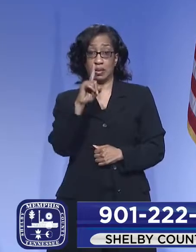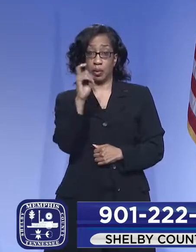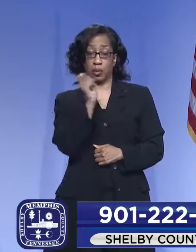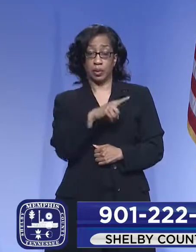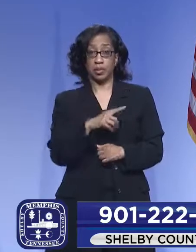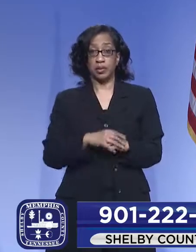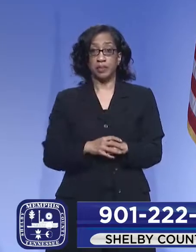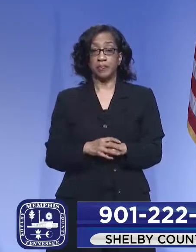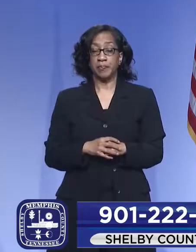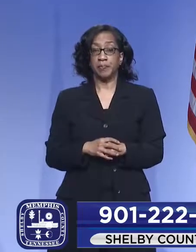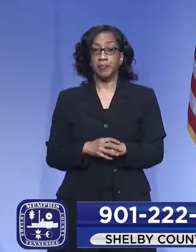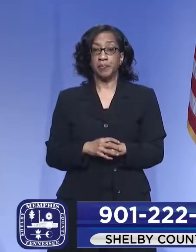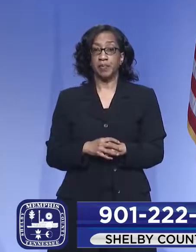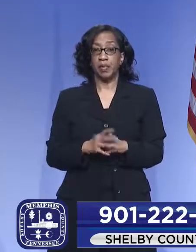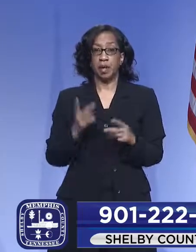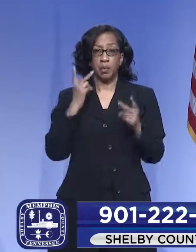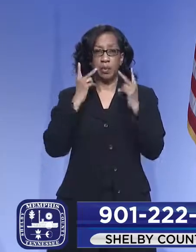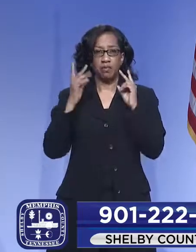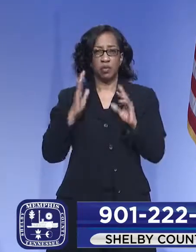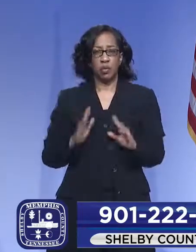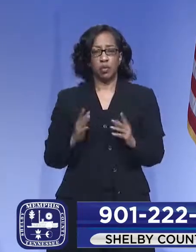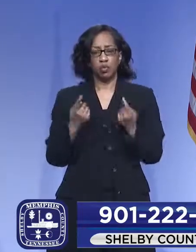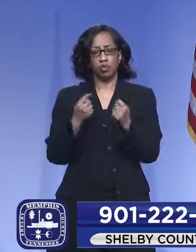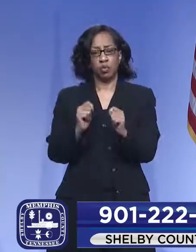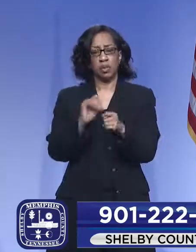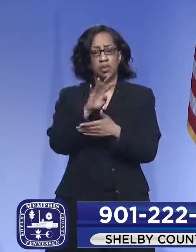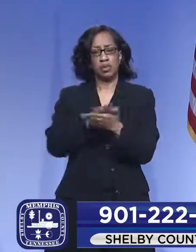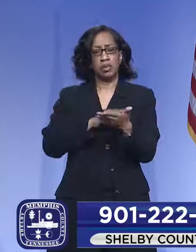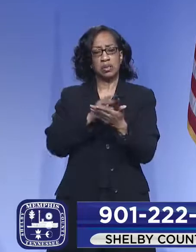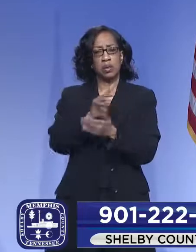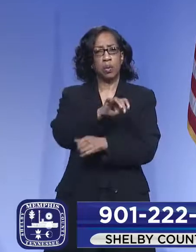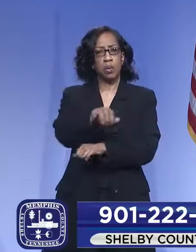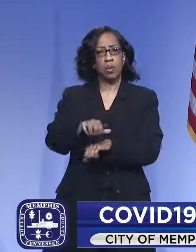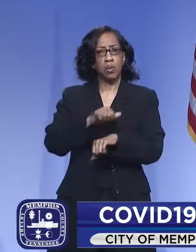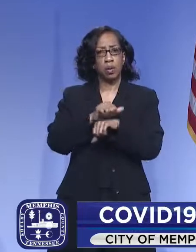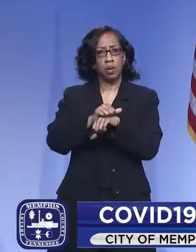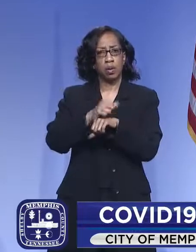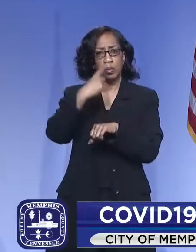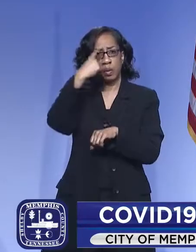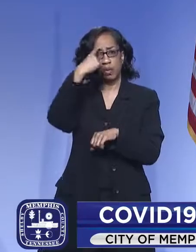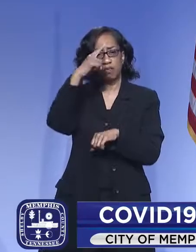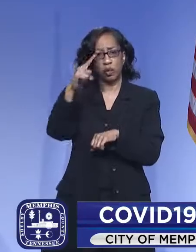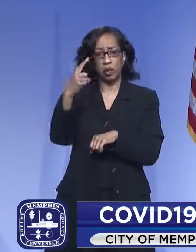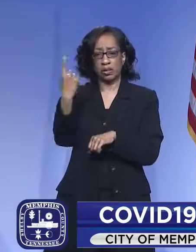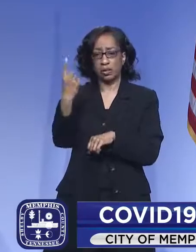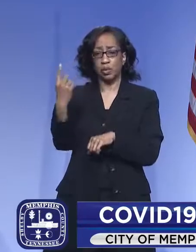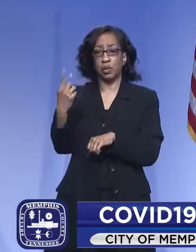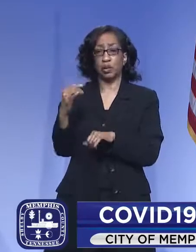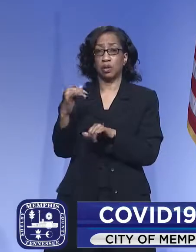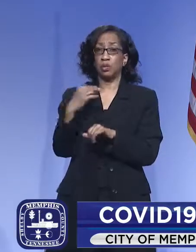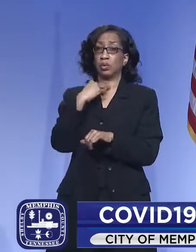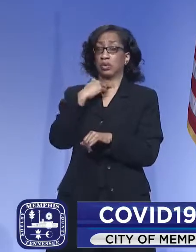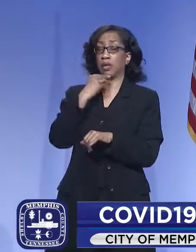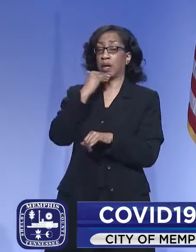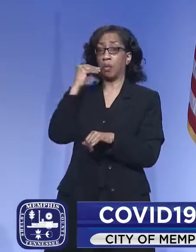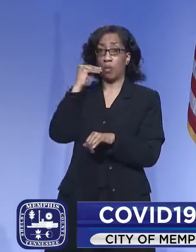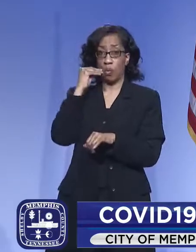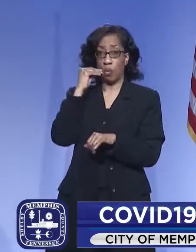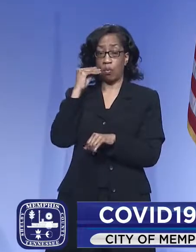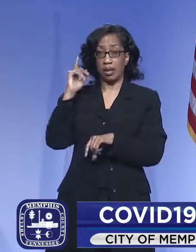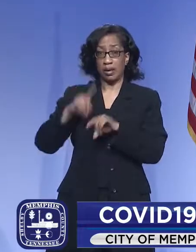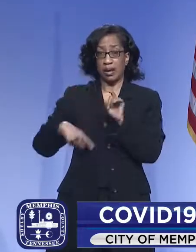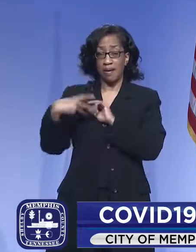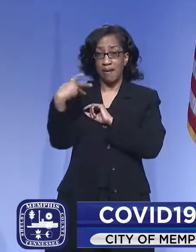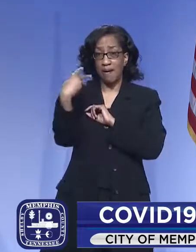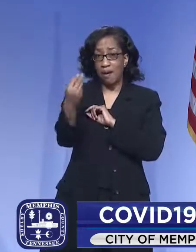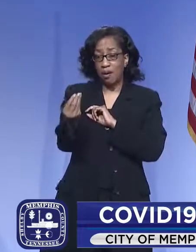got from a viewer trying to schedule an appointment for a homebound loved one. They said that